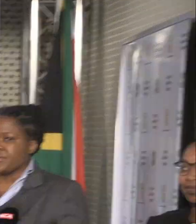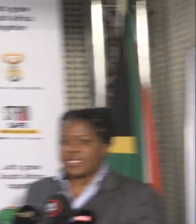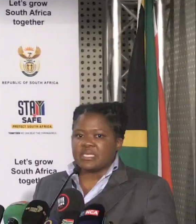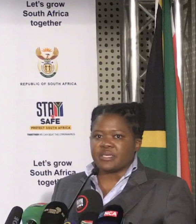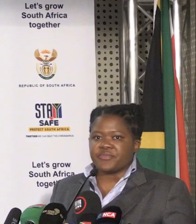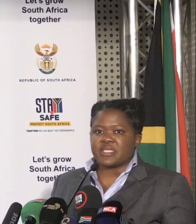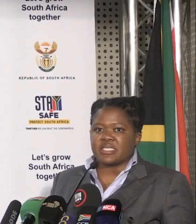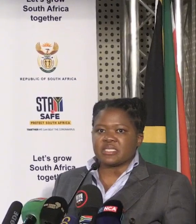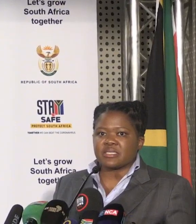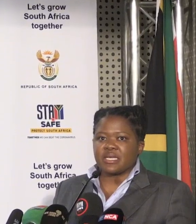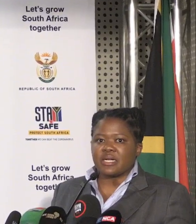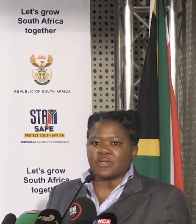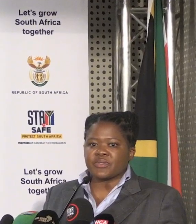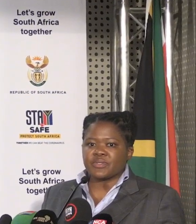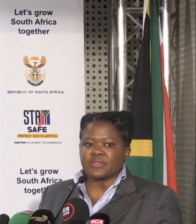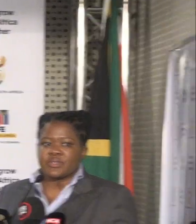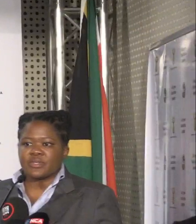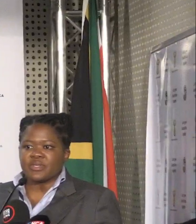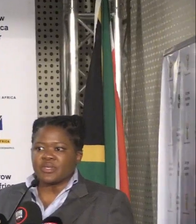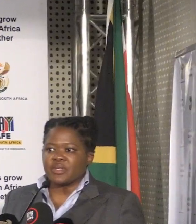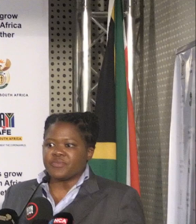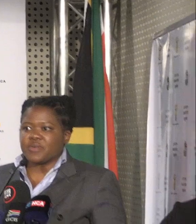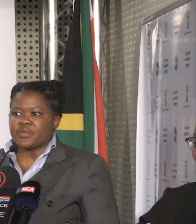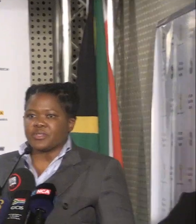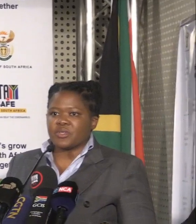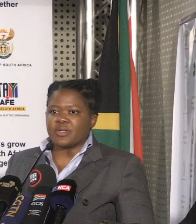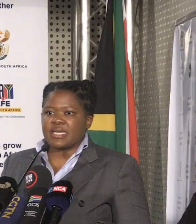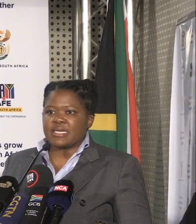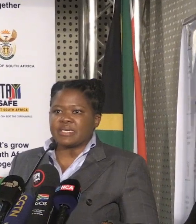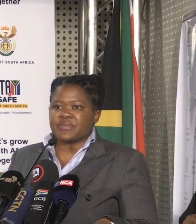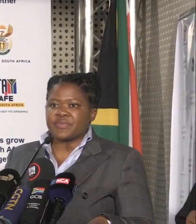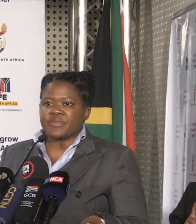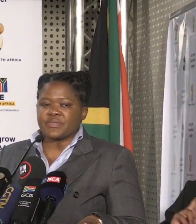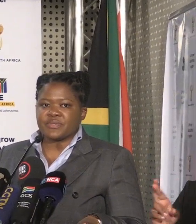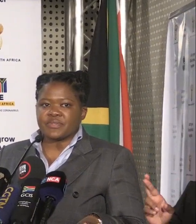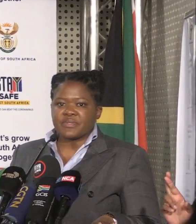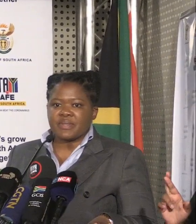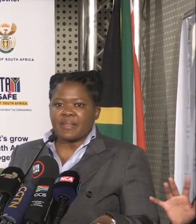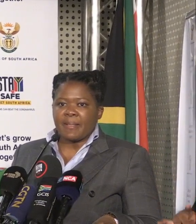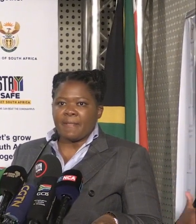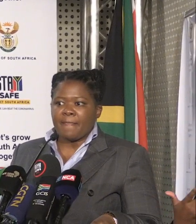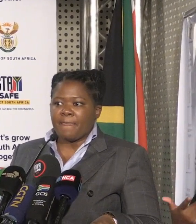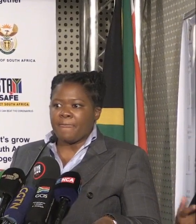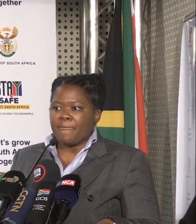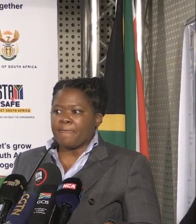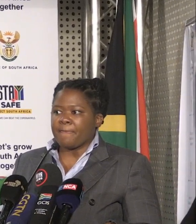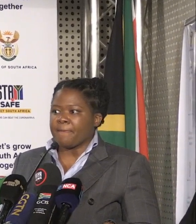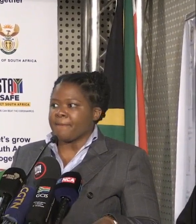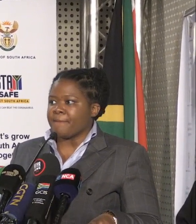Colleagues, are we ready? Everyone settled down? Everyone ready to go live?